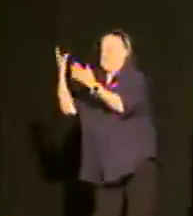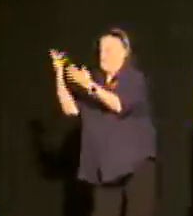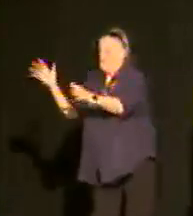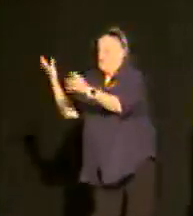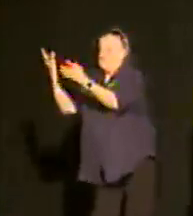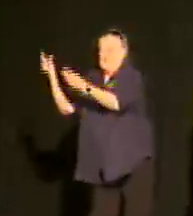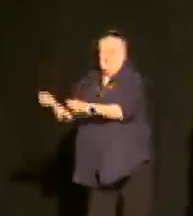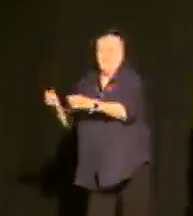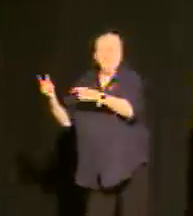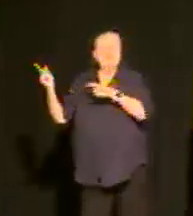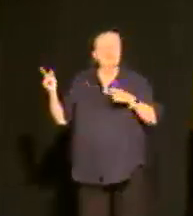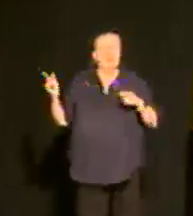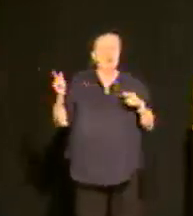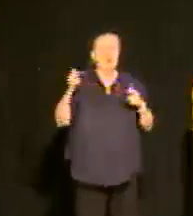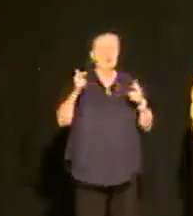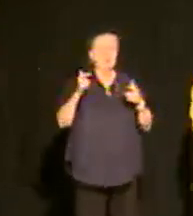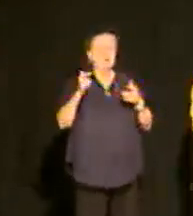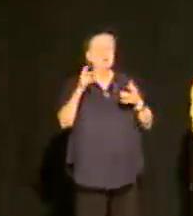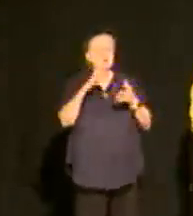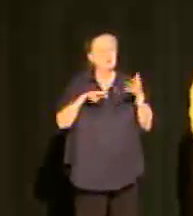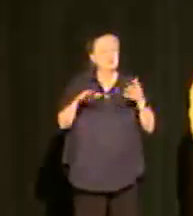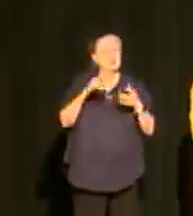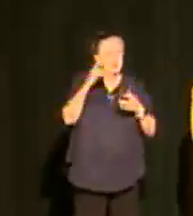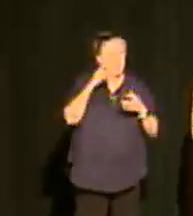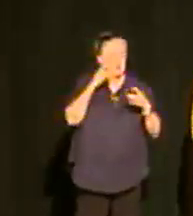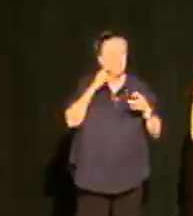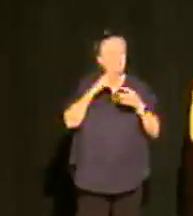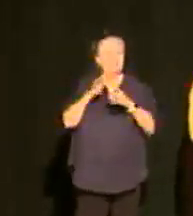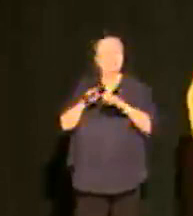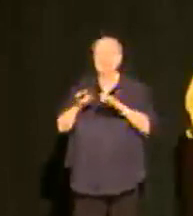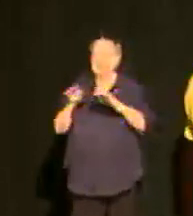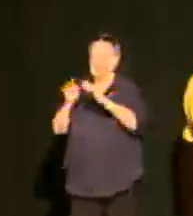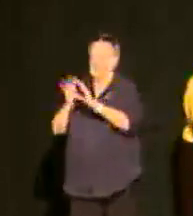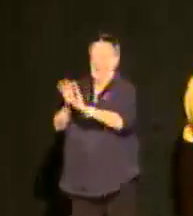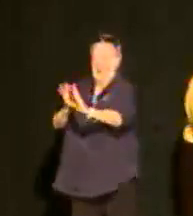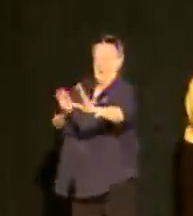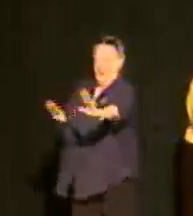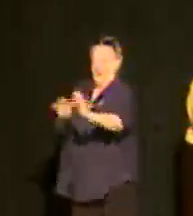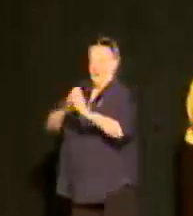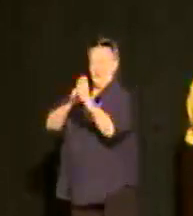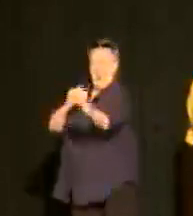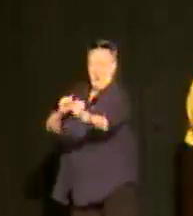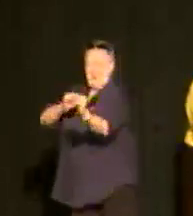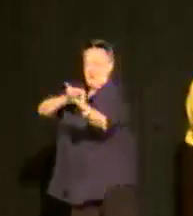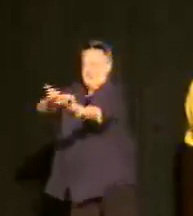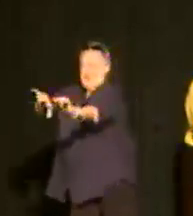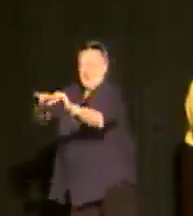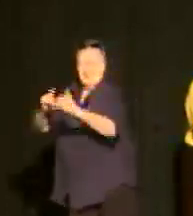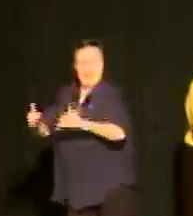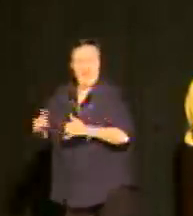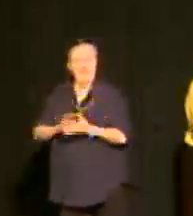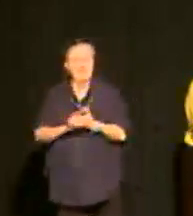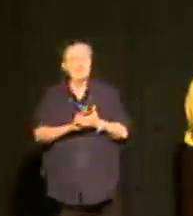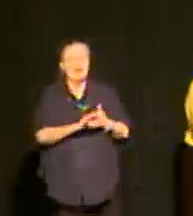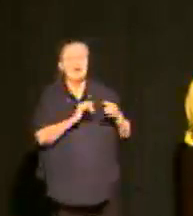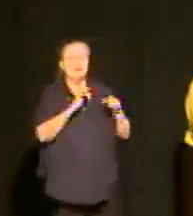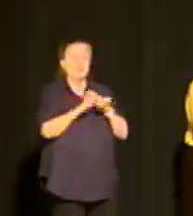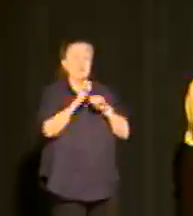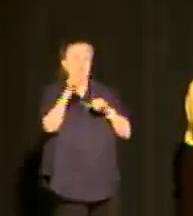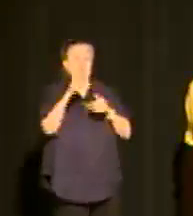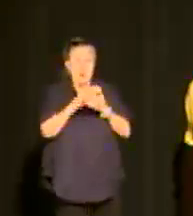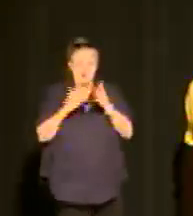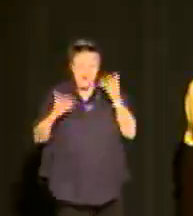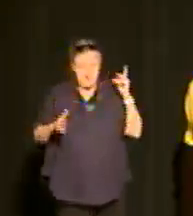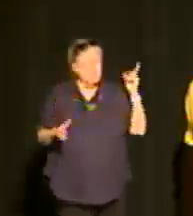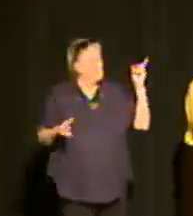island next to Pendola, but we think we can line that and hold it nicely. They're working, this part's done pretty much, and they're